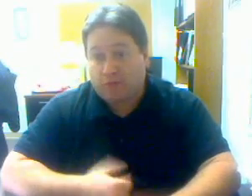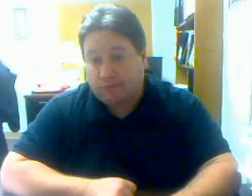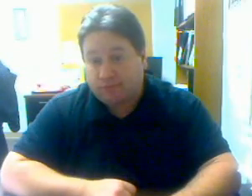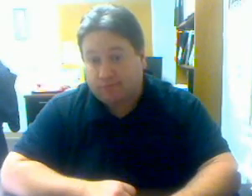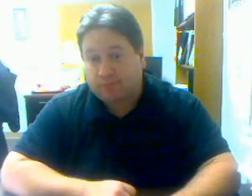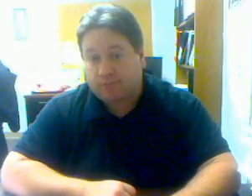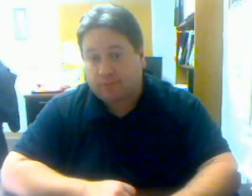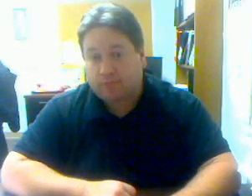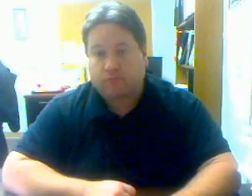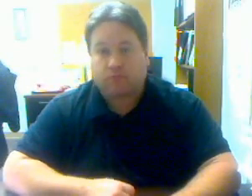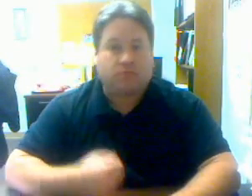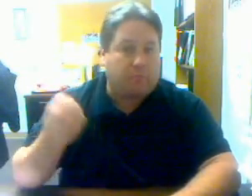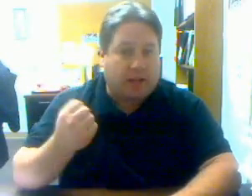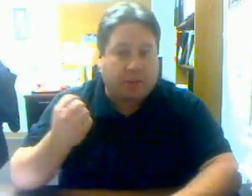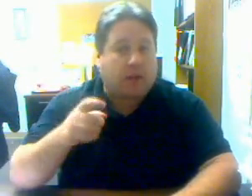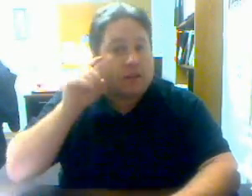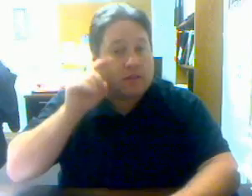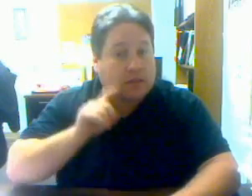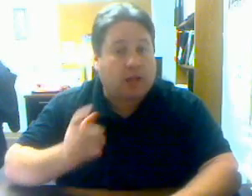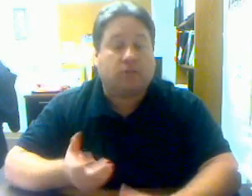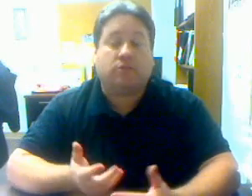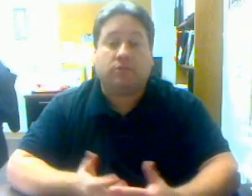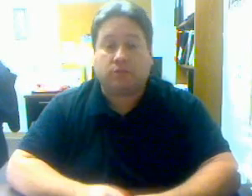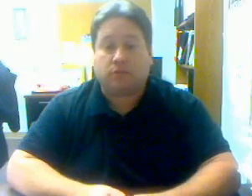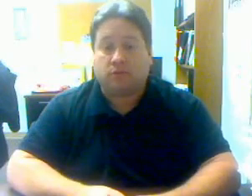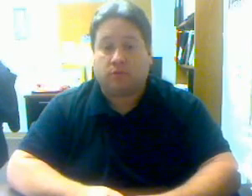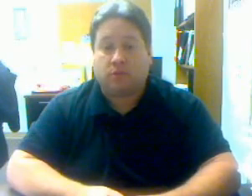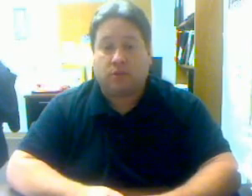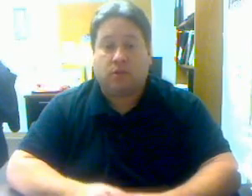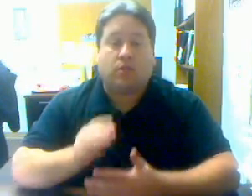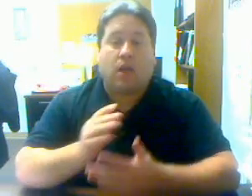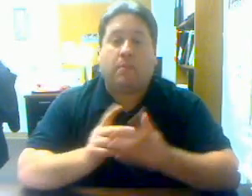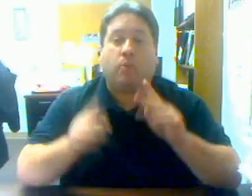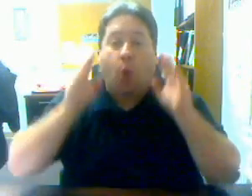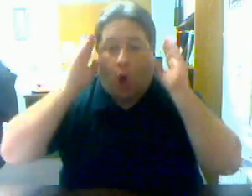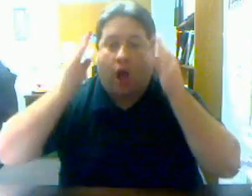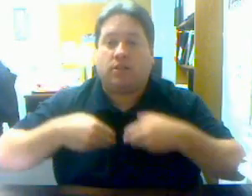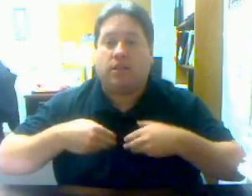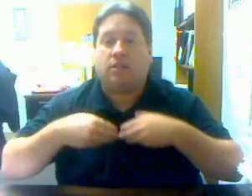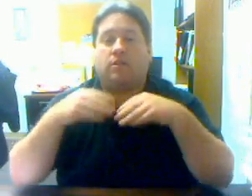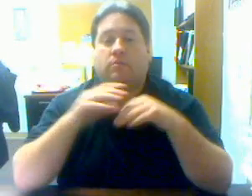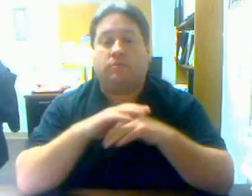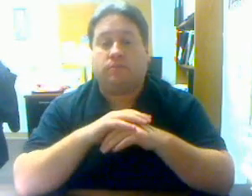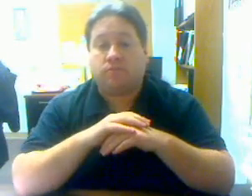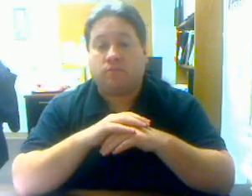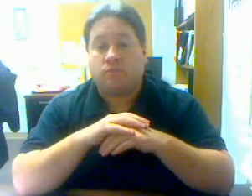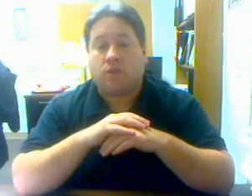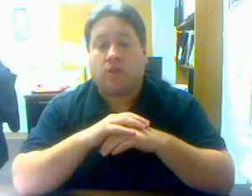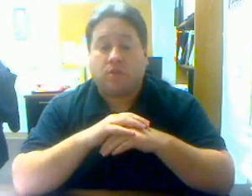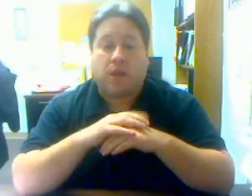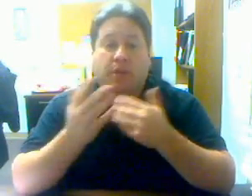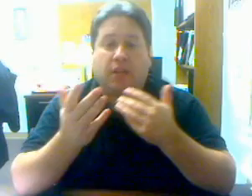sex, masturbation. And also people with autism spectrum disorders who do a lot of stereotypical behavior and